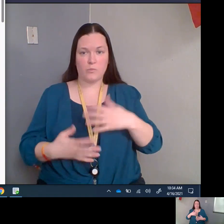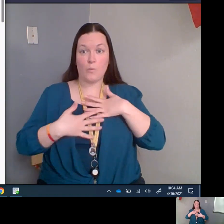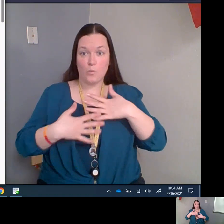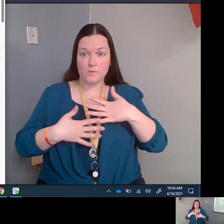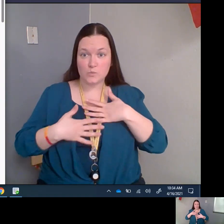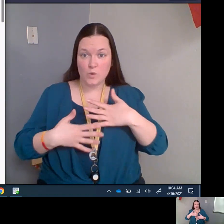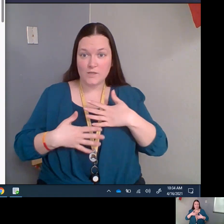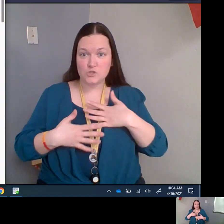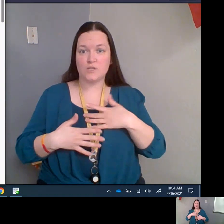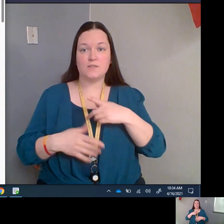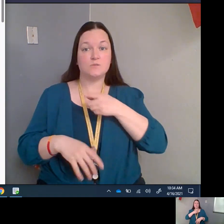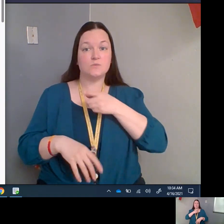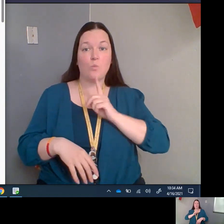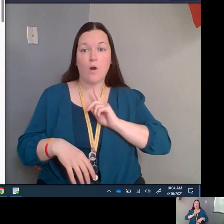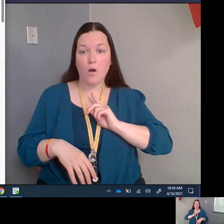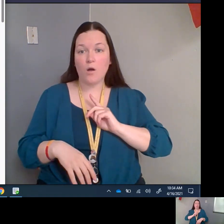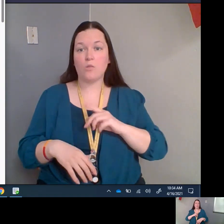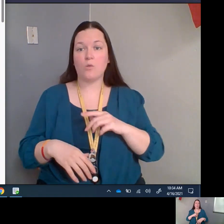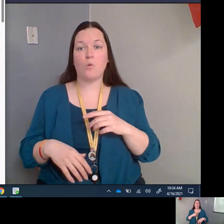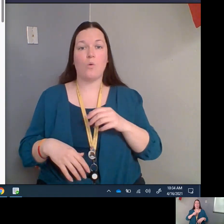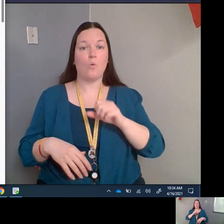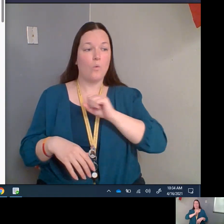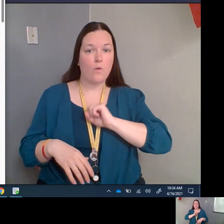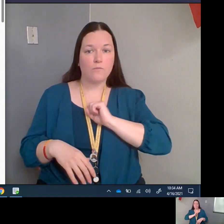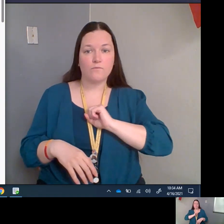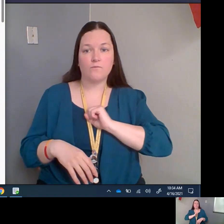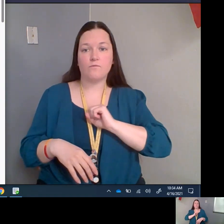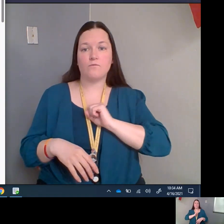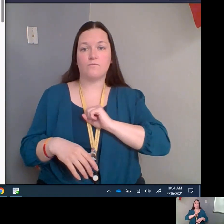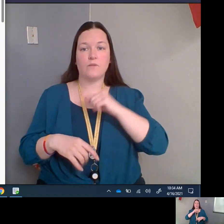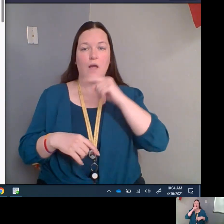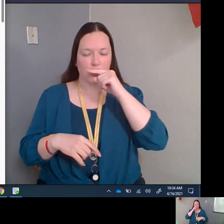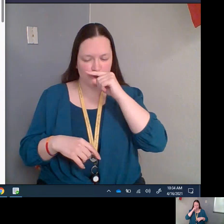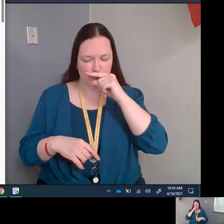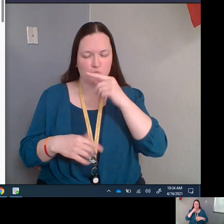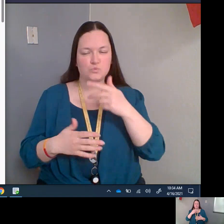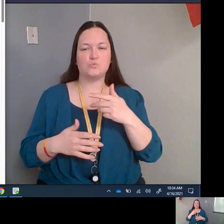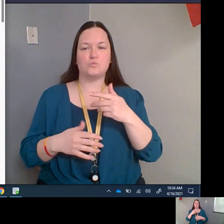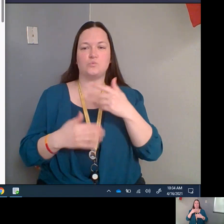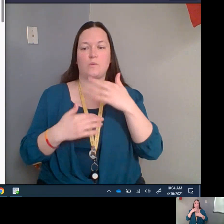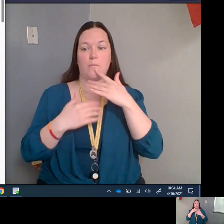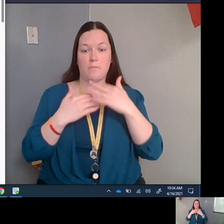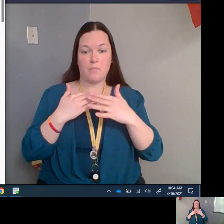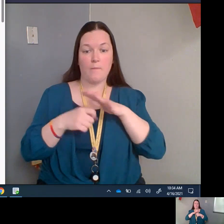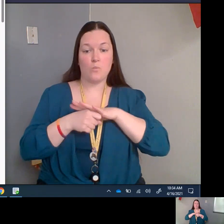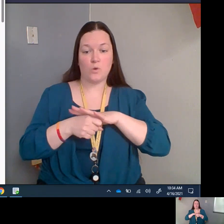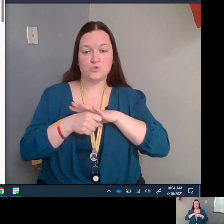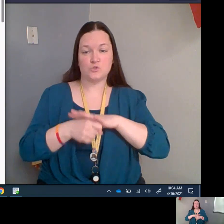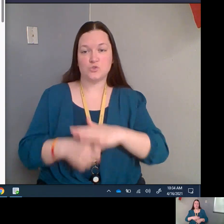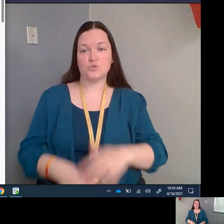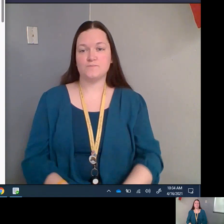respiration, swallowing, coughing, sneezing, and blood